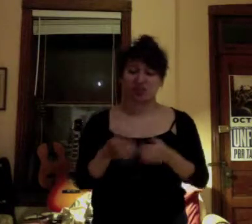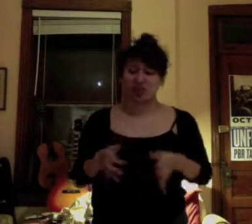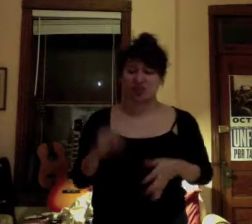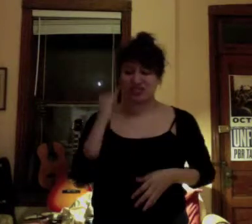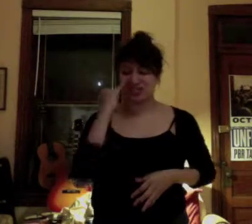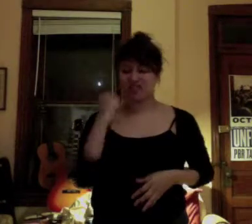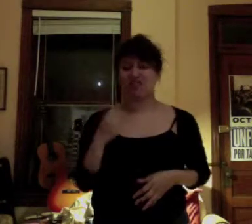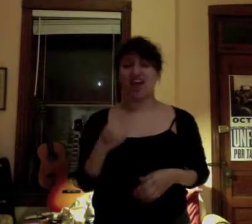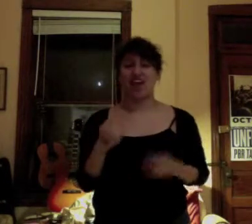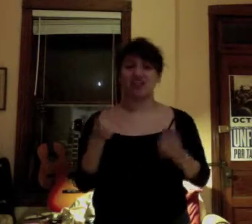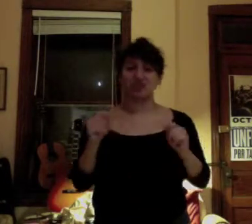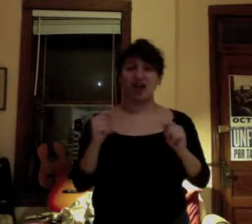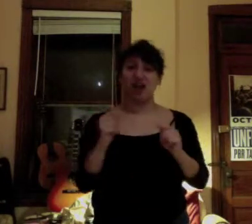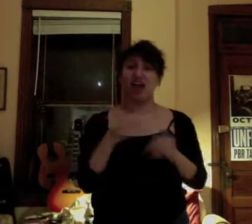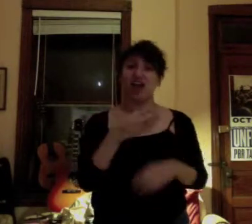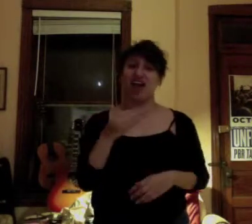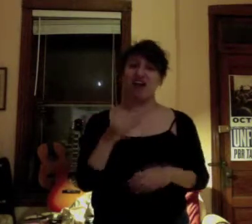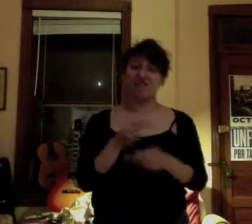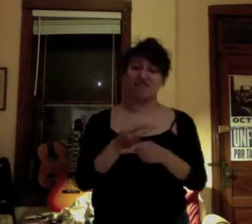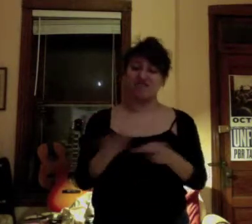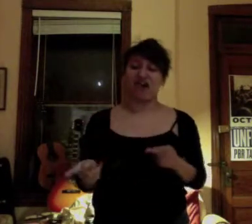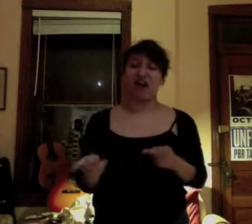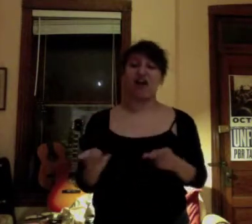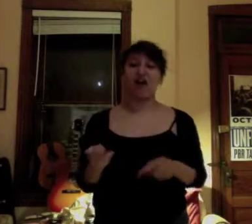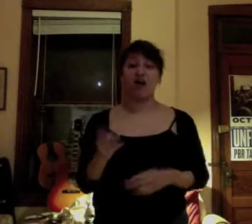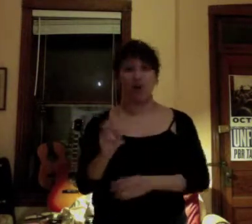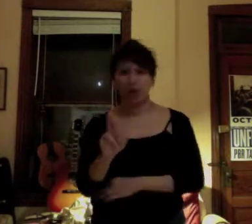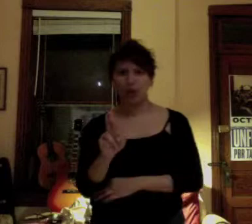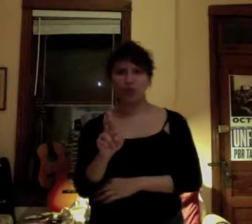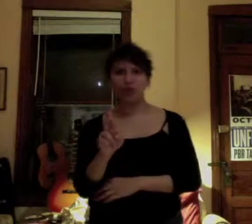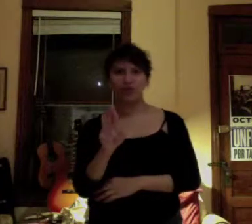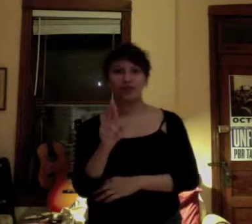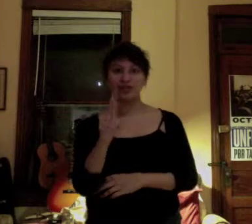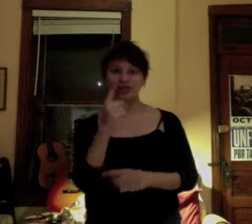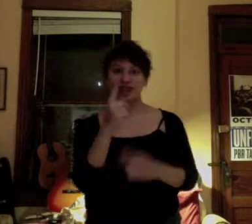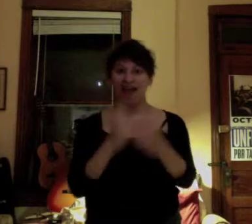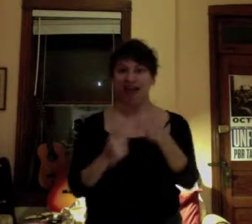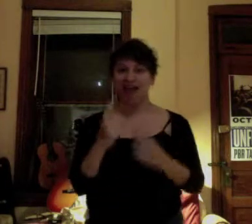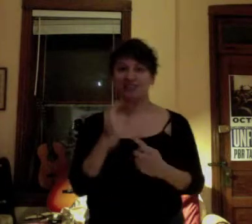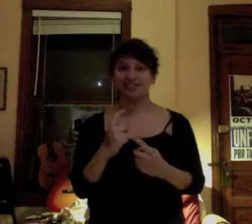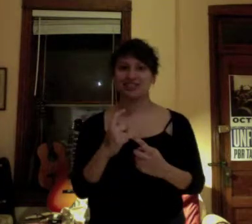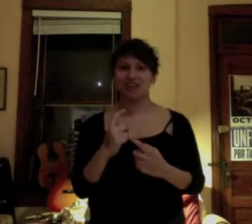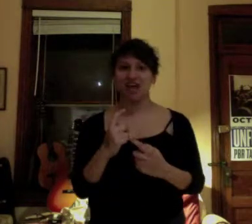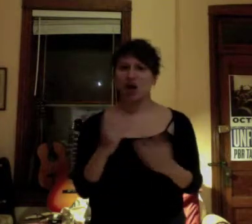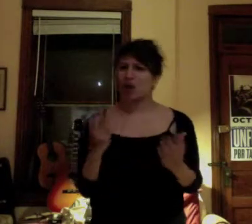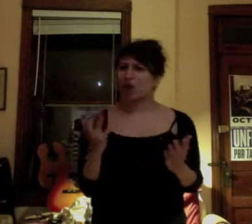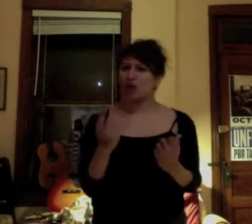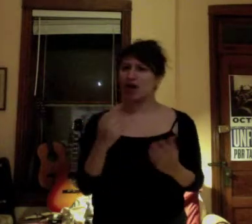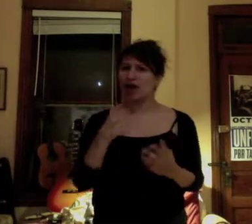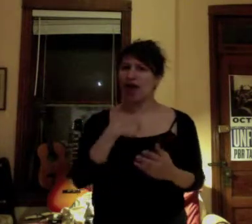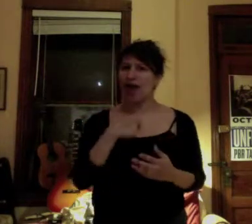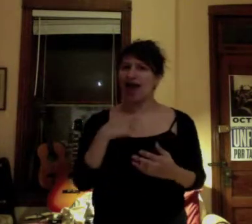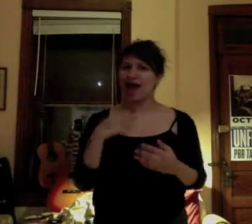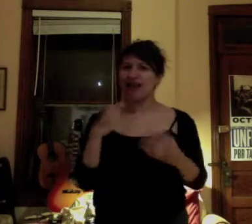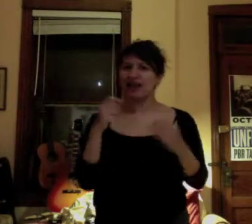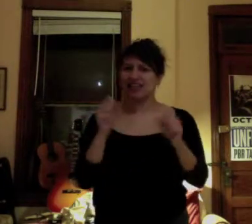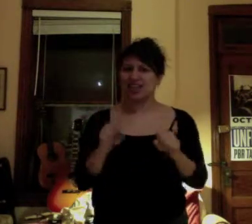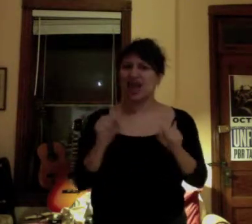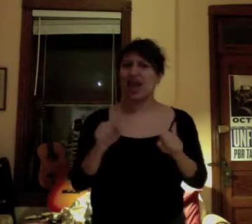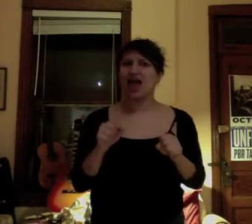Or how about this? What could I lose if I don't try? What could I gain by trying,